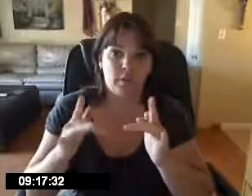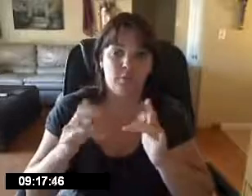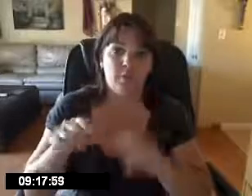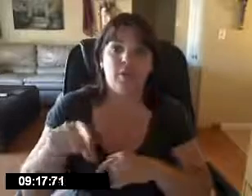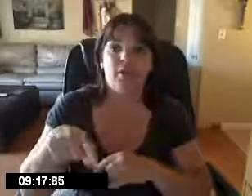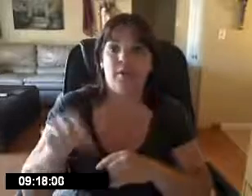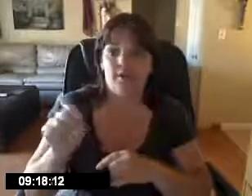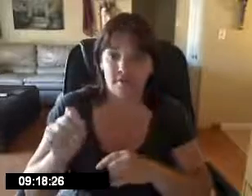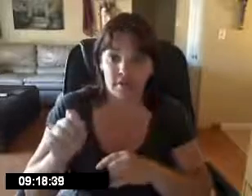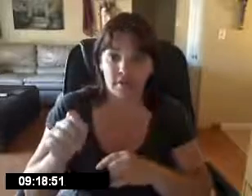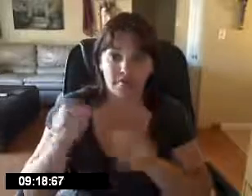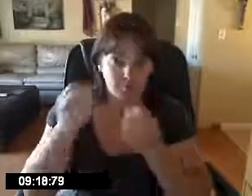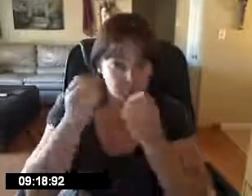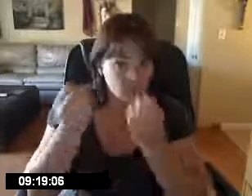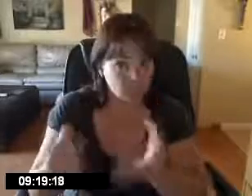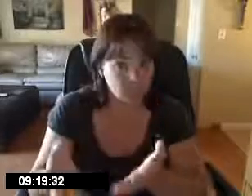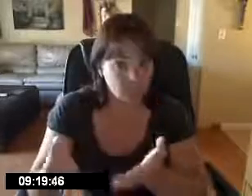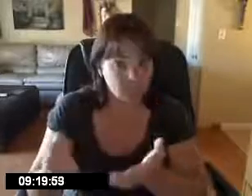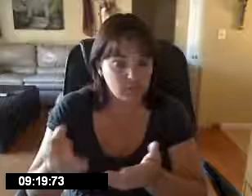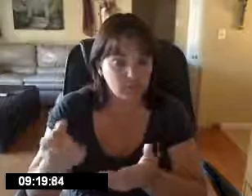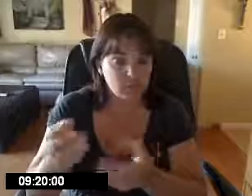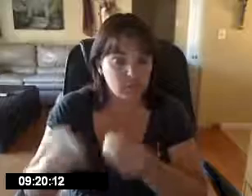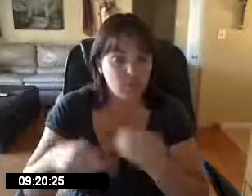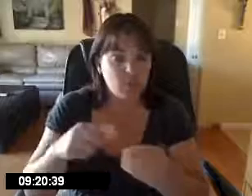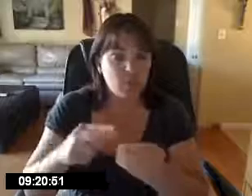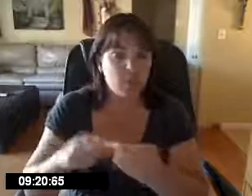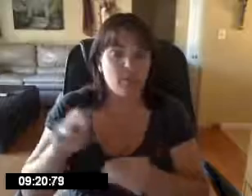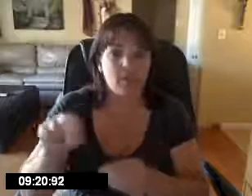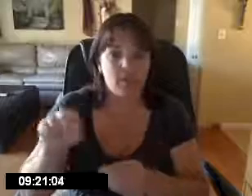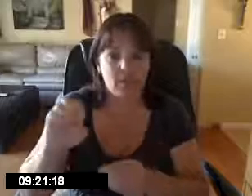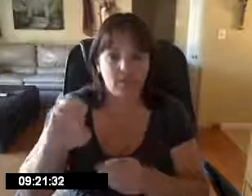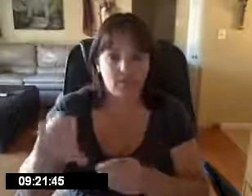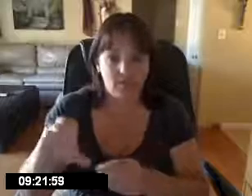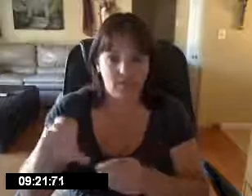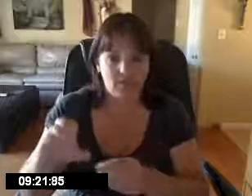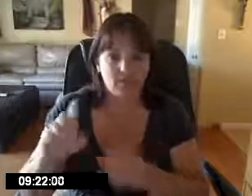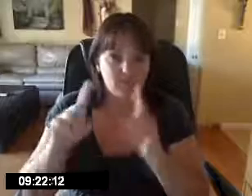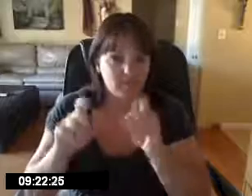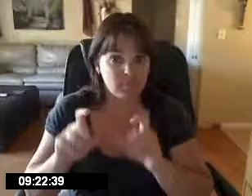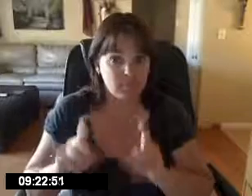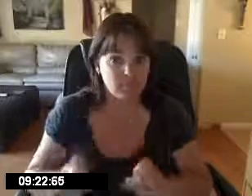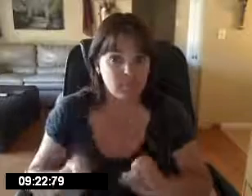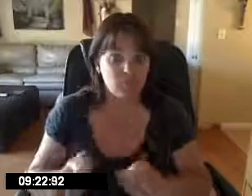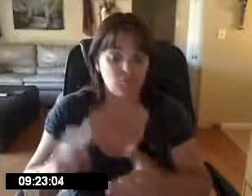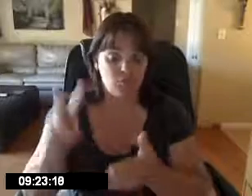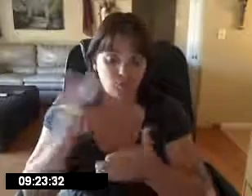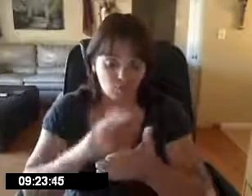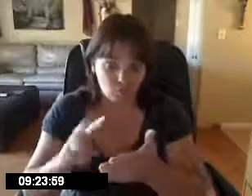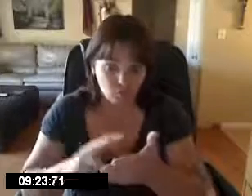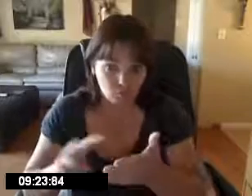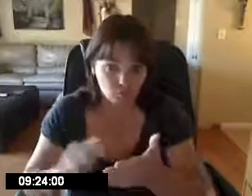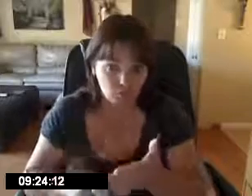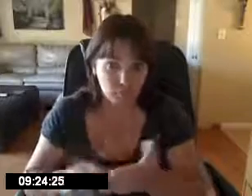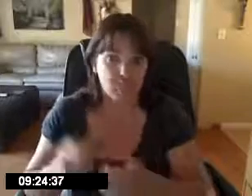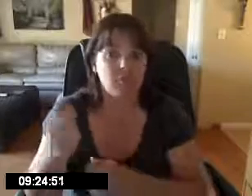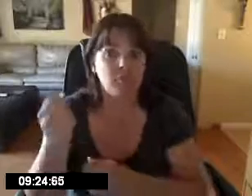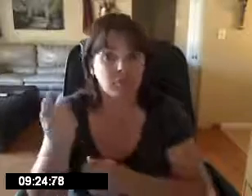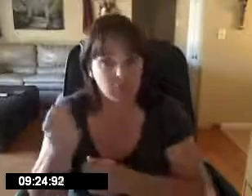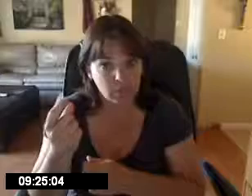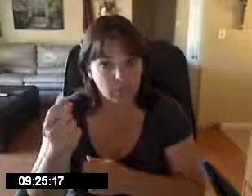you even as a non-member. And make sure that you read it and understand it, because there may be